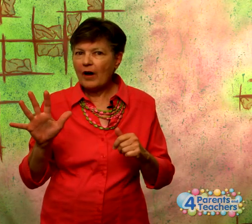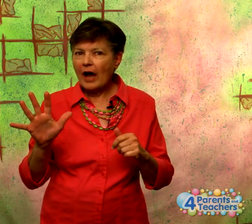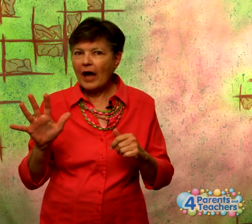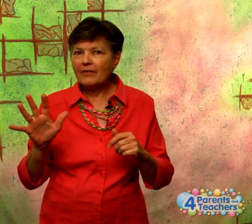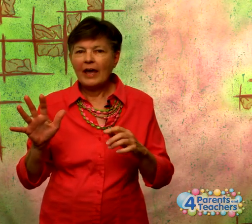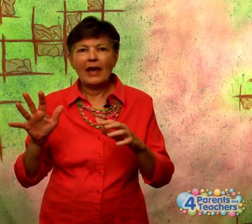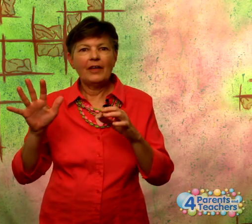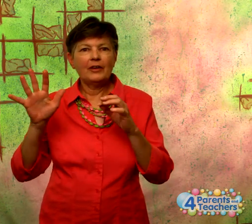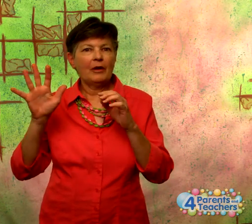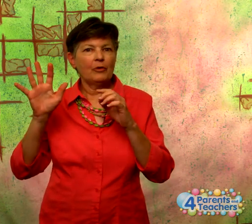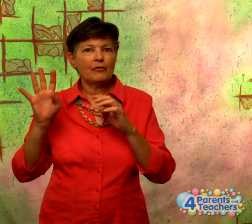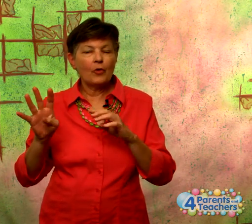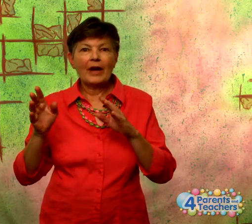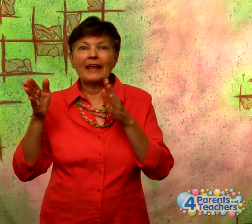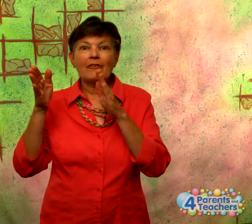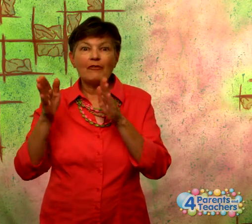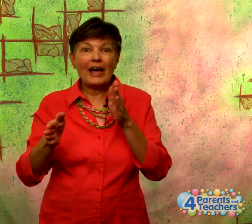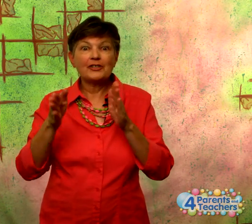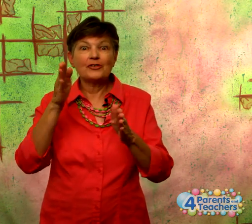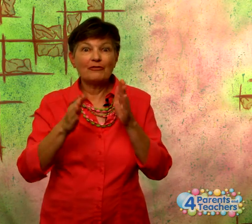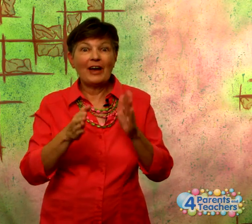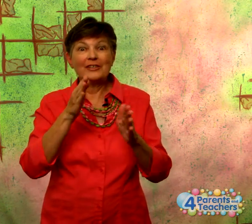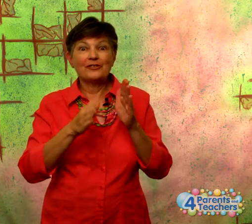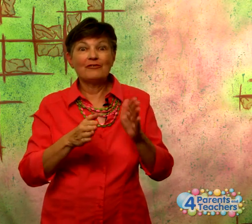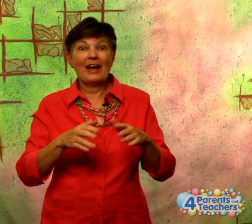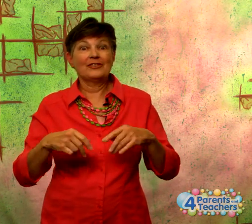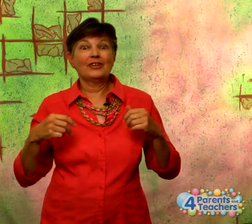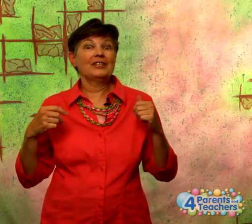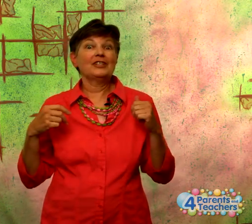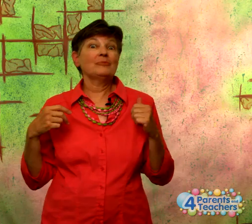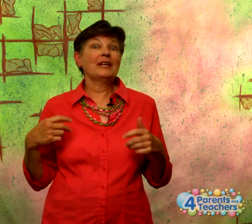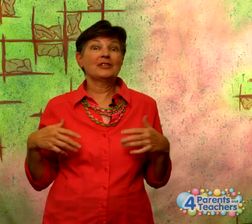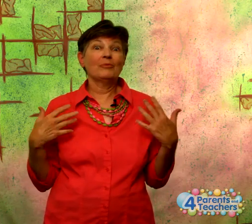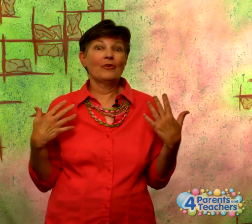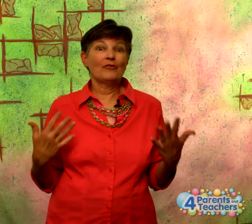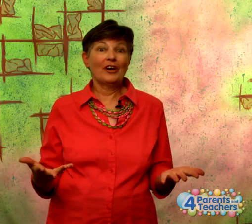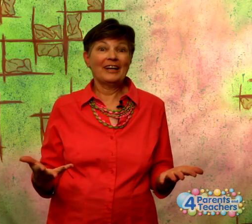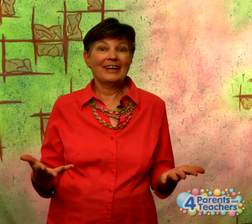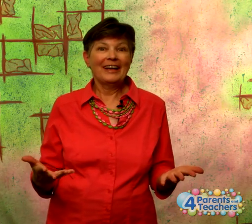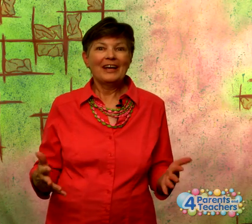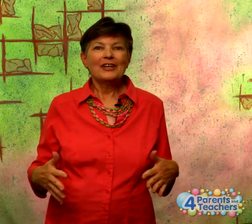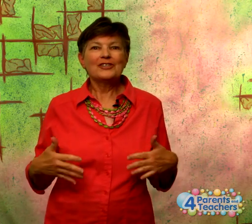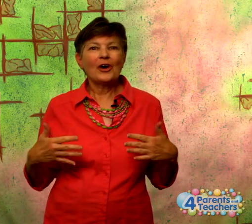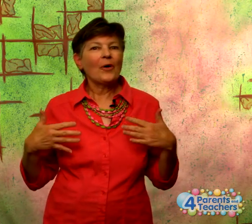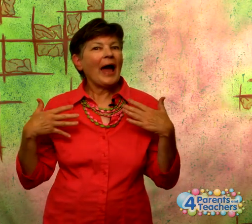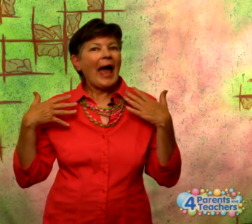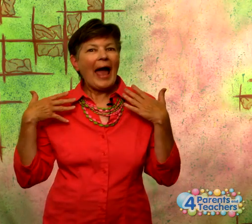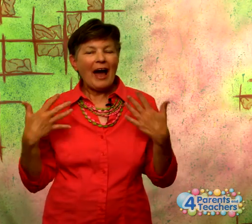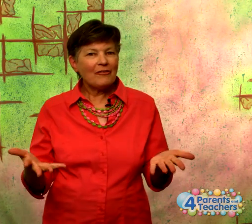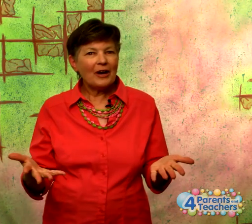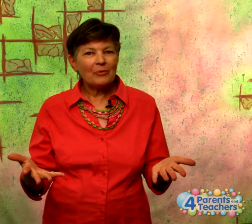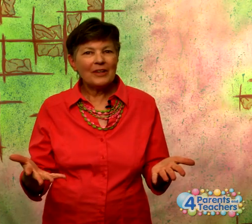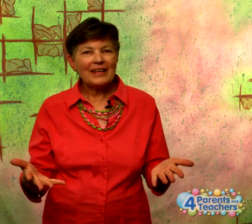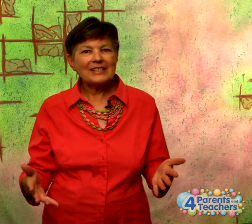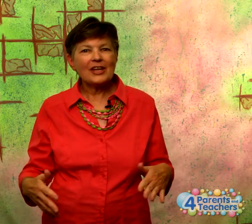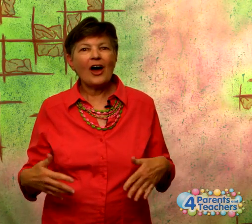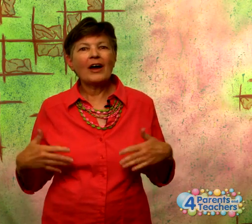five and then with four and get faster and faster and faster because it just makes it more fun. So have fun with this song.